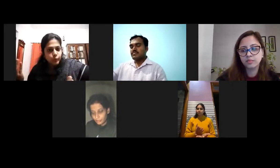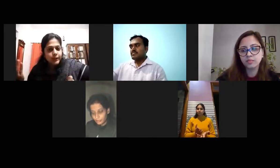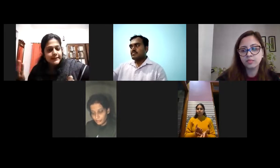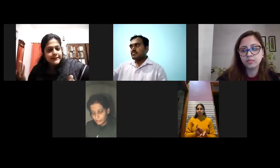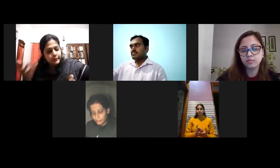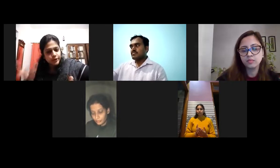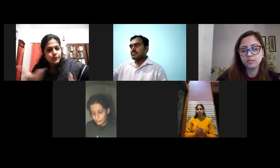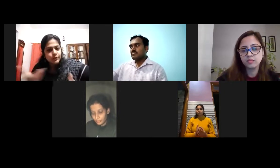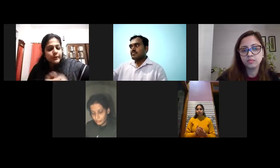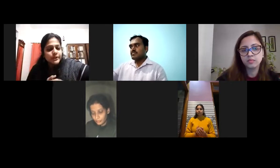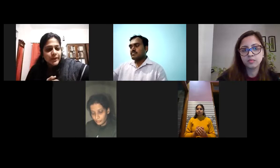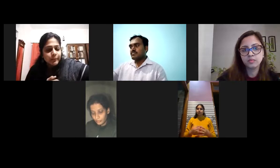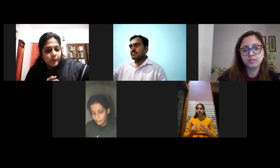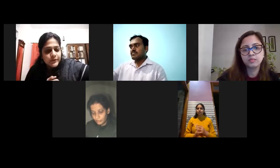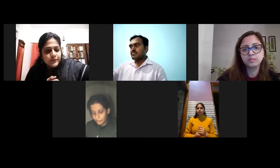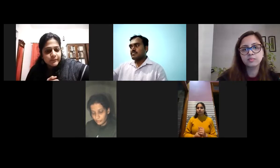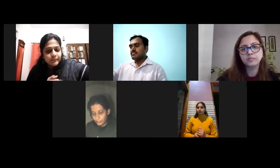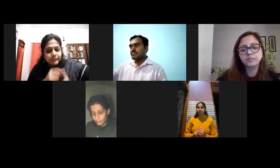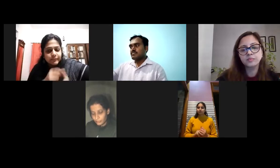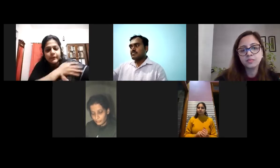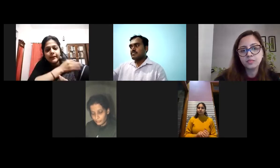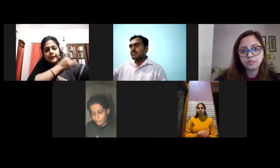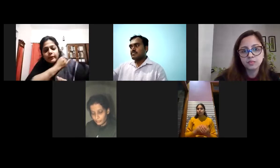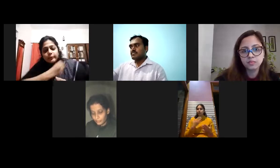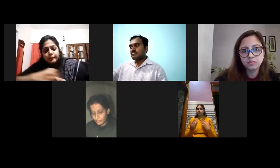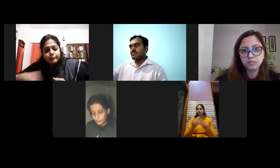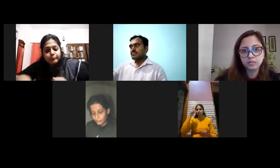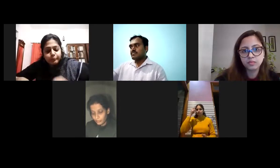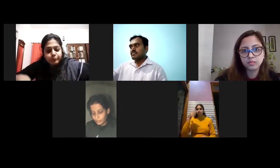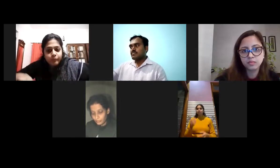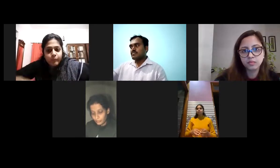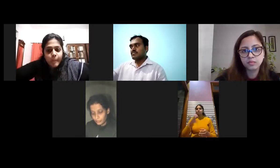either vocalize their questions or put them in the chat box. Thank you.